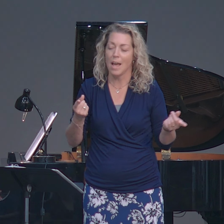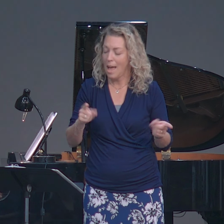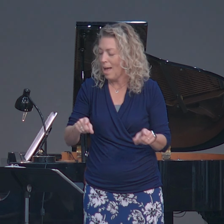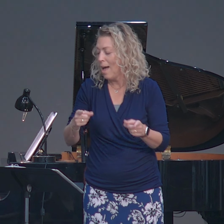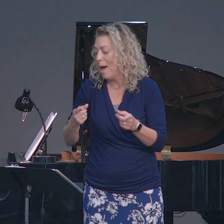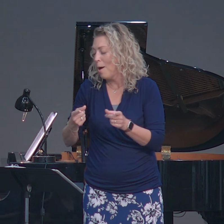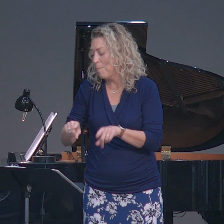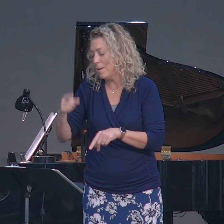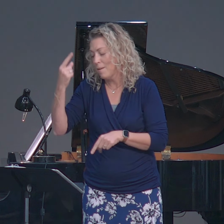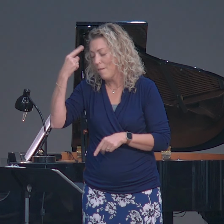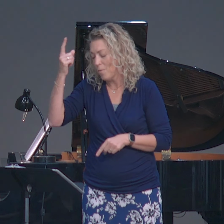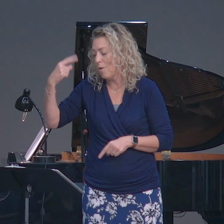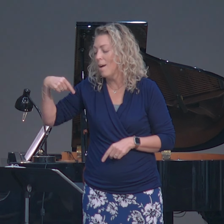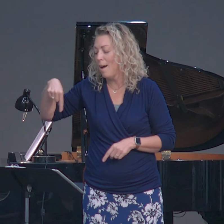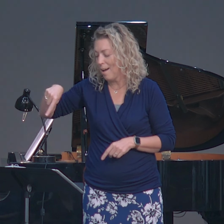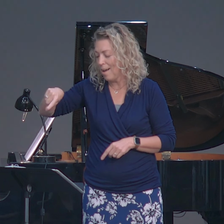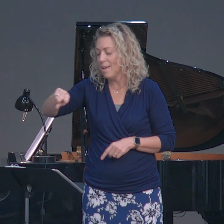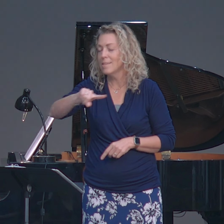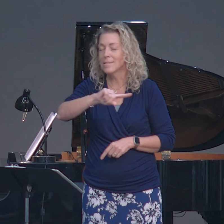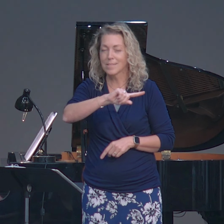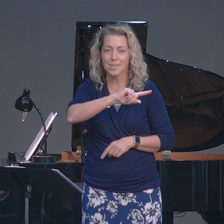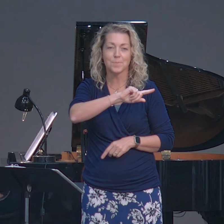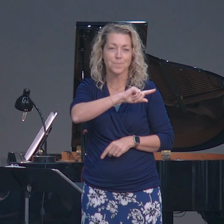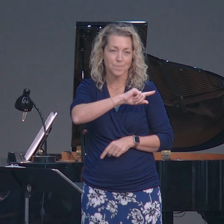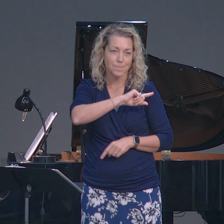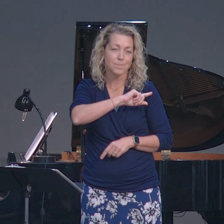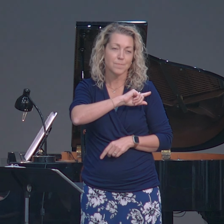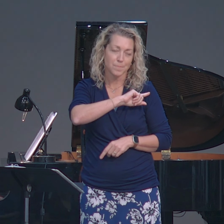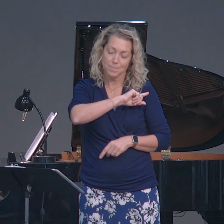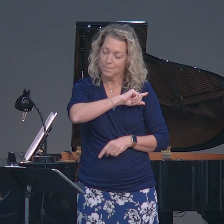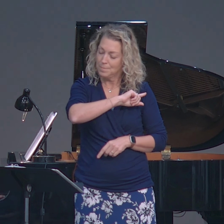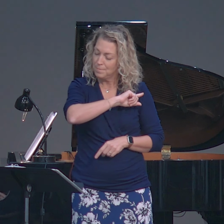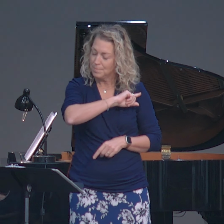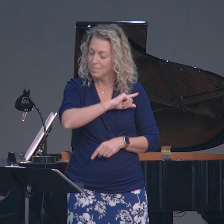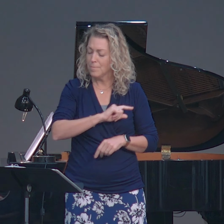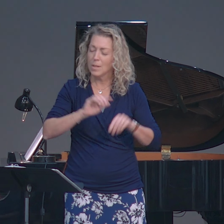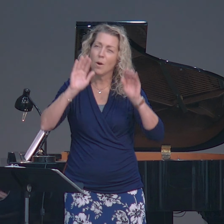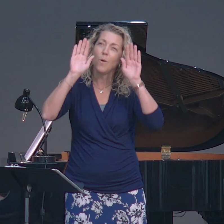peace has come to